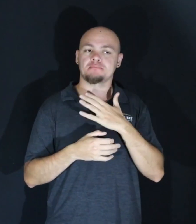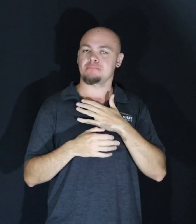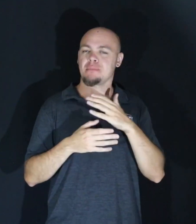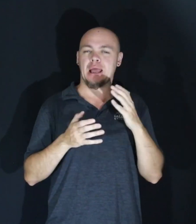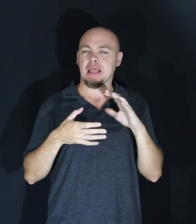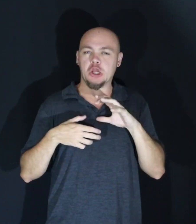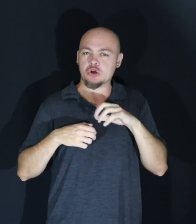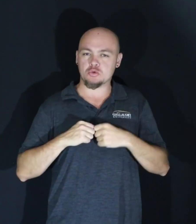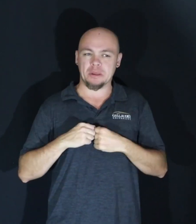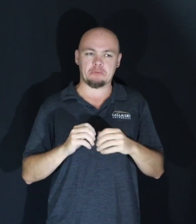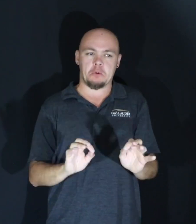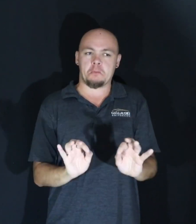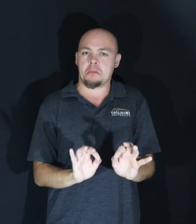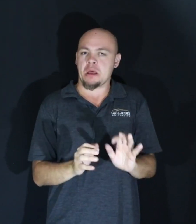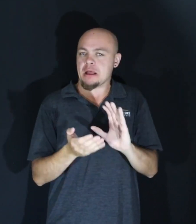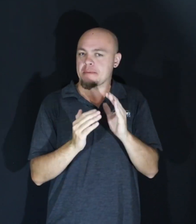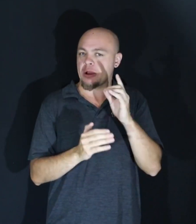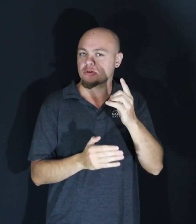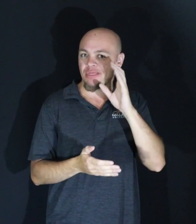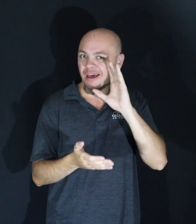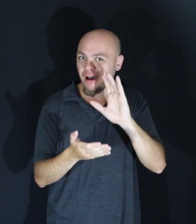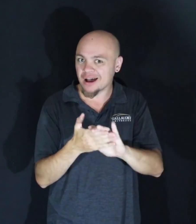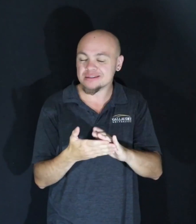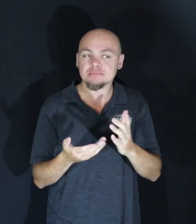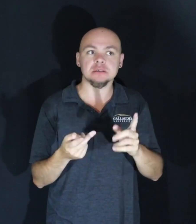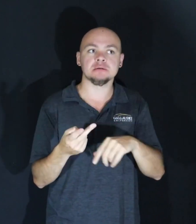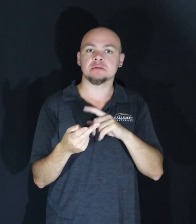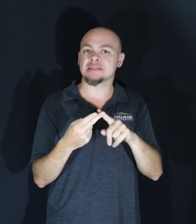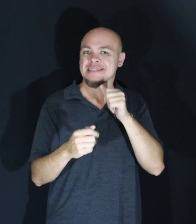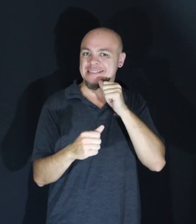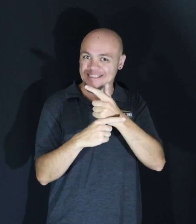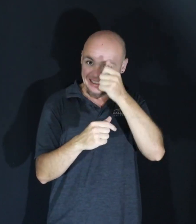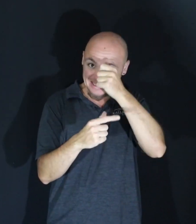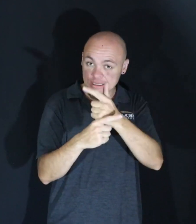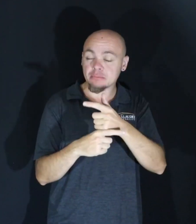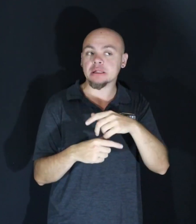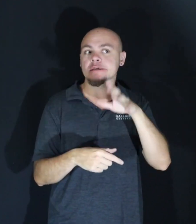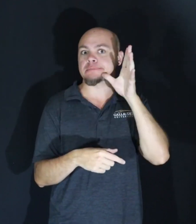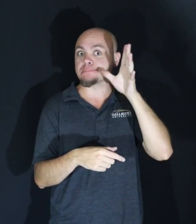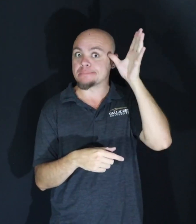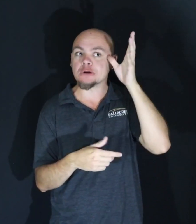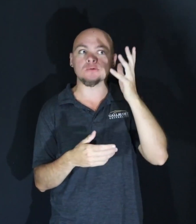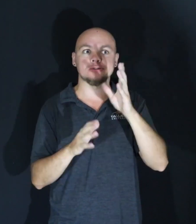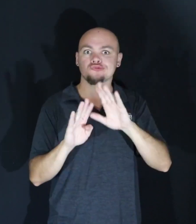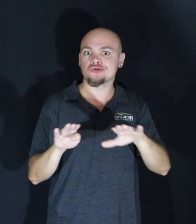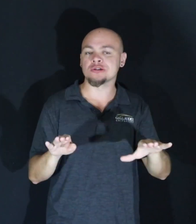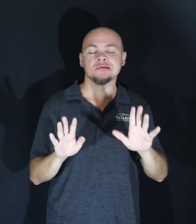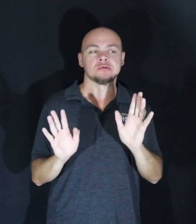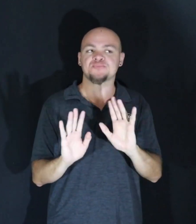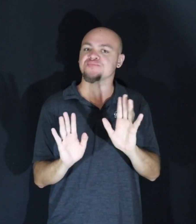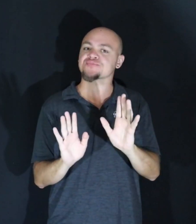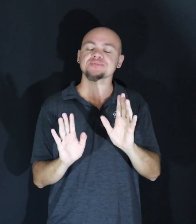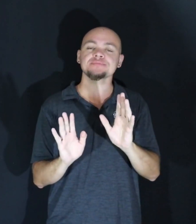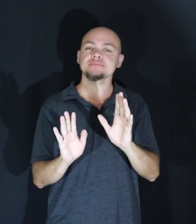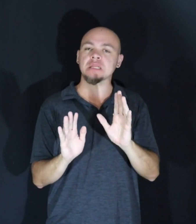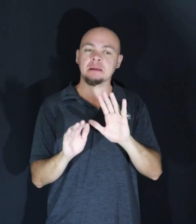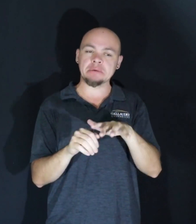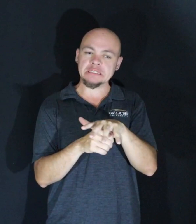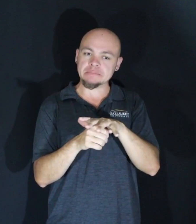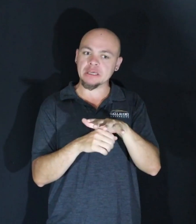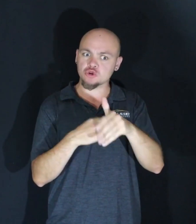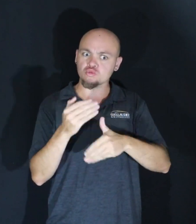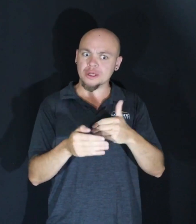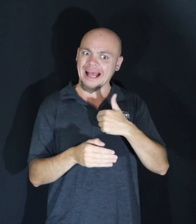much less important than Lucy's husband, siblings, parents, and children. But I needed a place to process too.